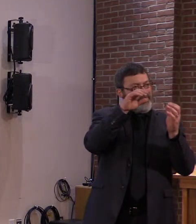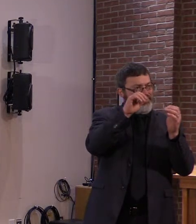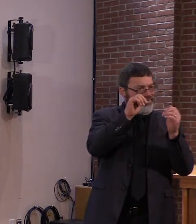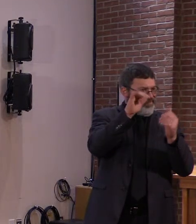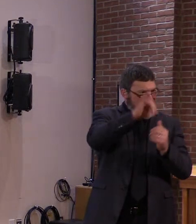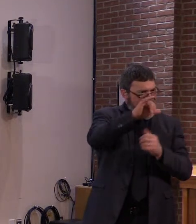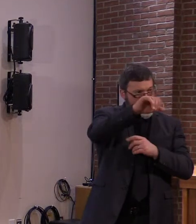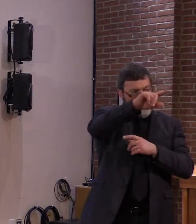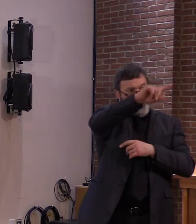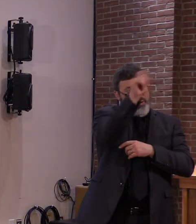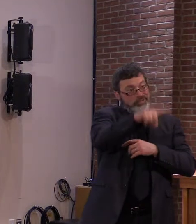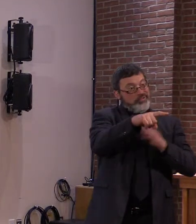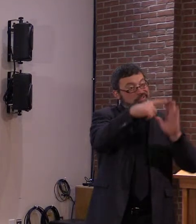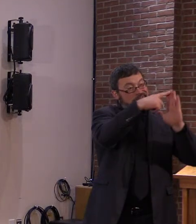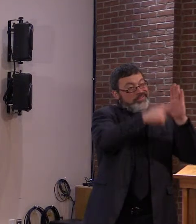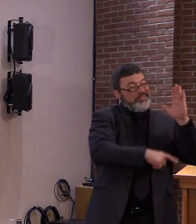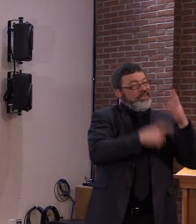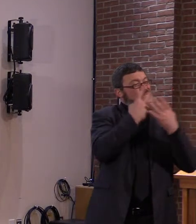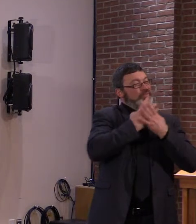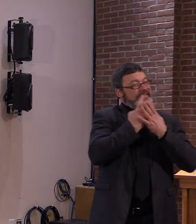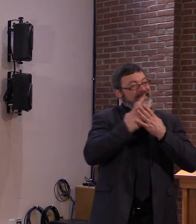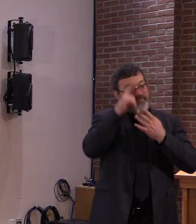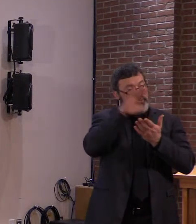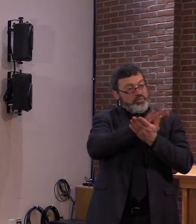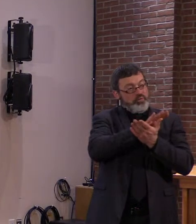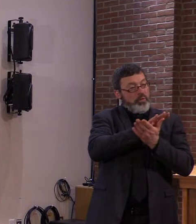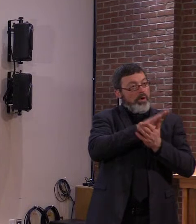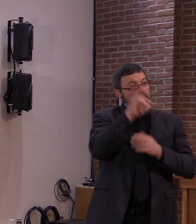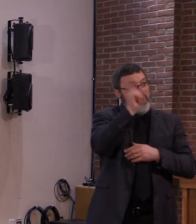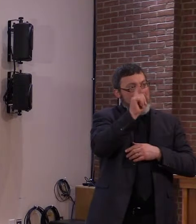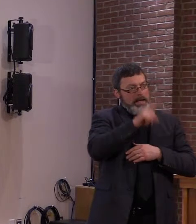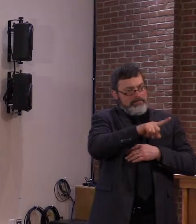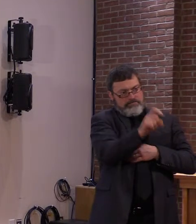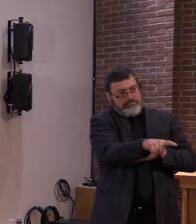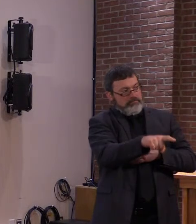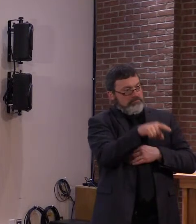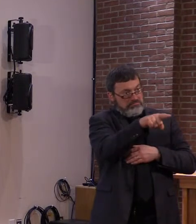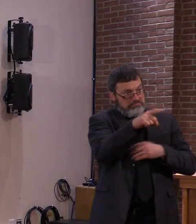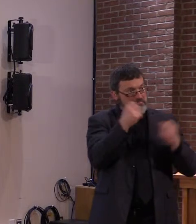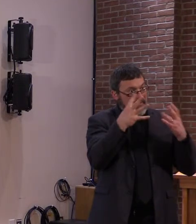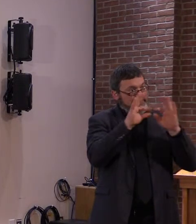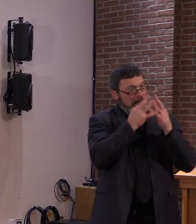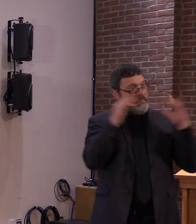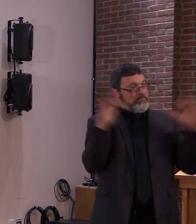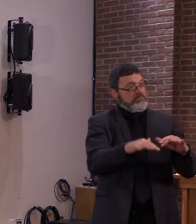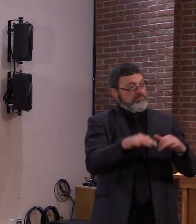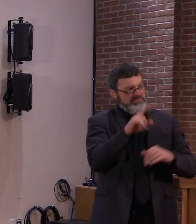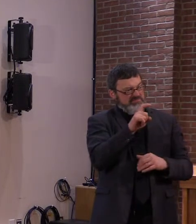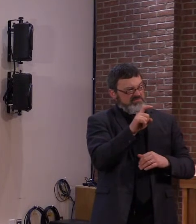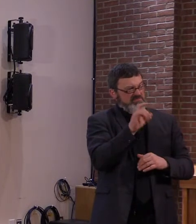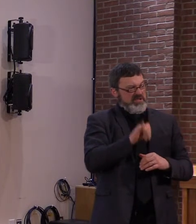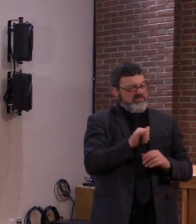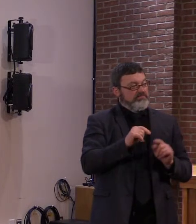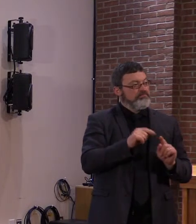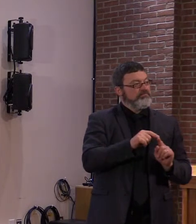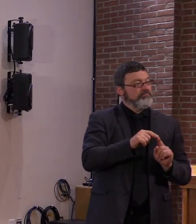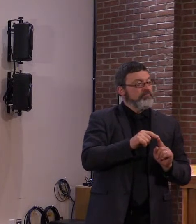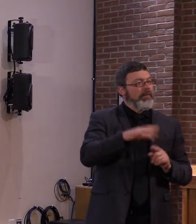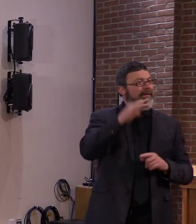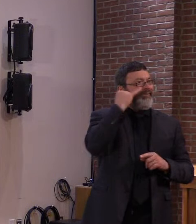so as much. I mean, the ESSA, the Every Student Succeeds Act, is fundamentally different in that regard from the No Child Left Behind